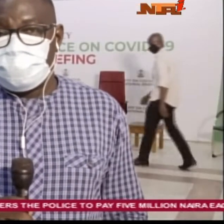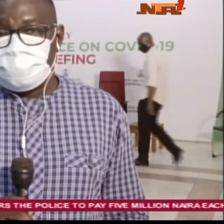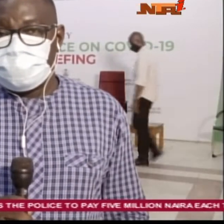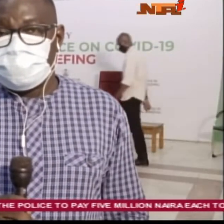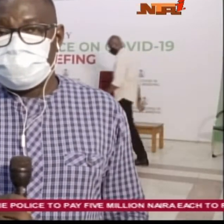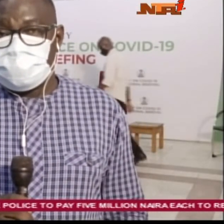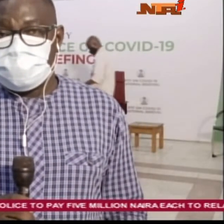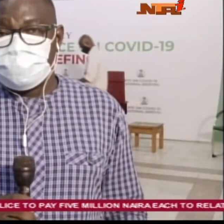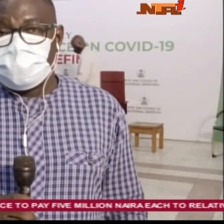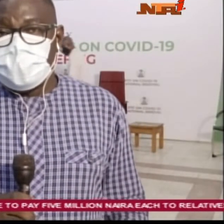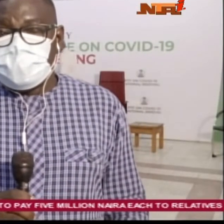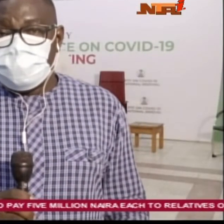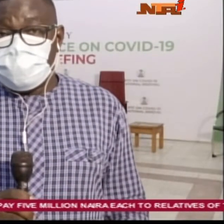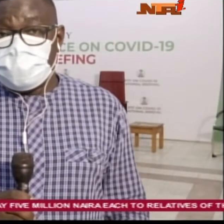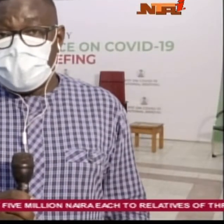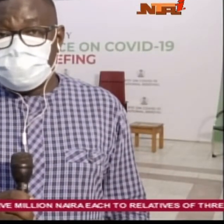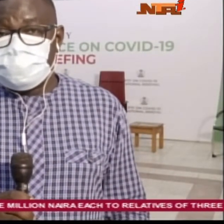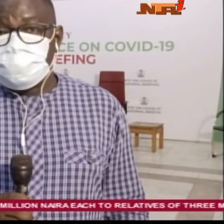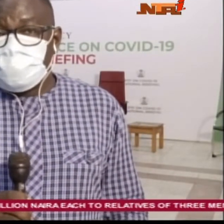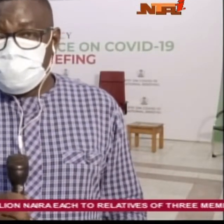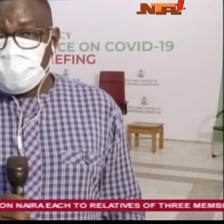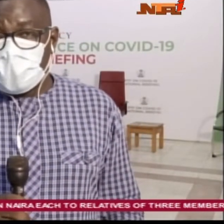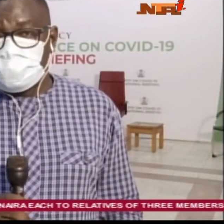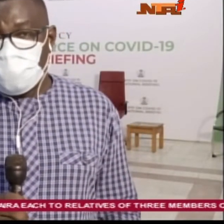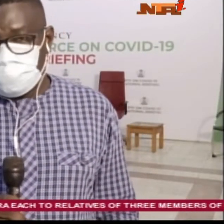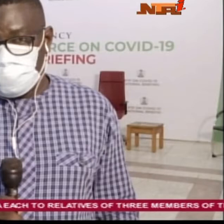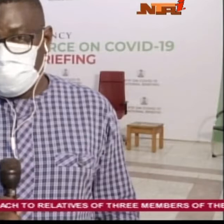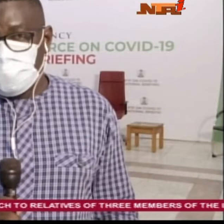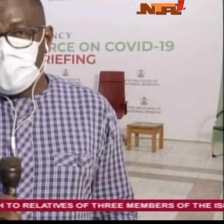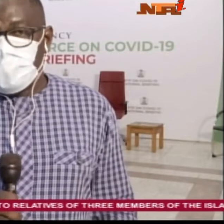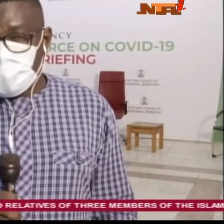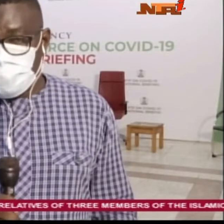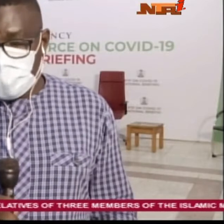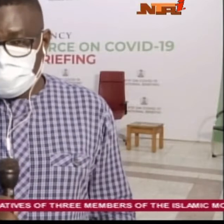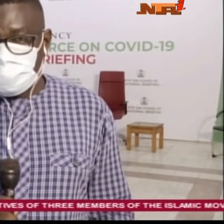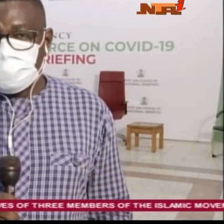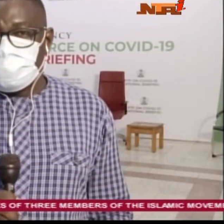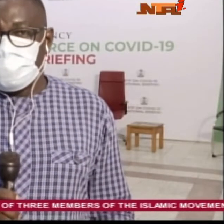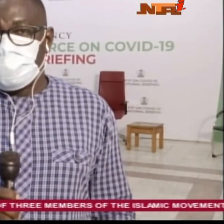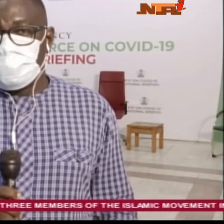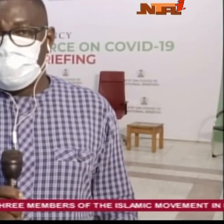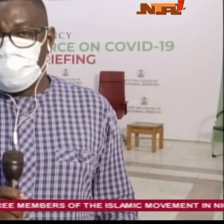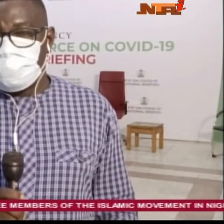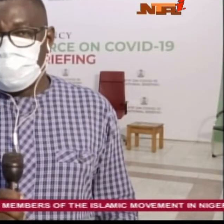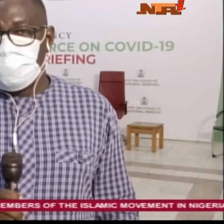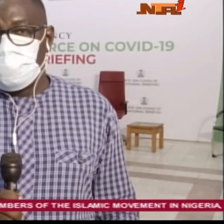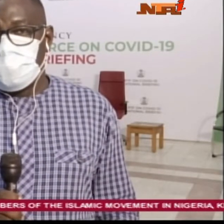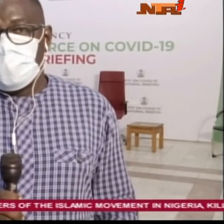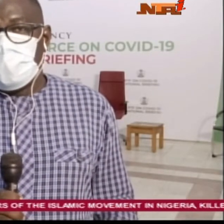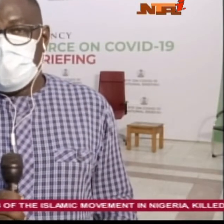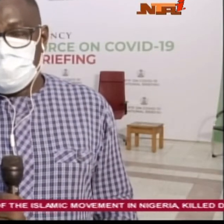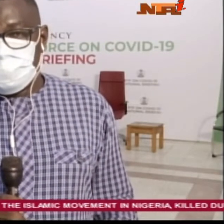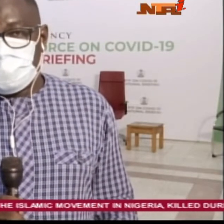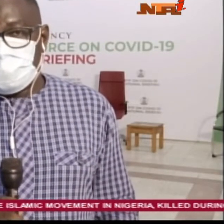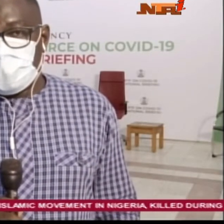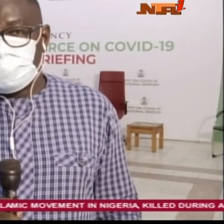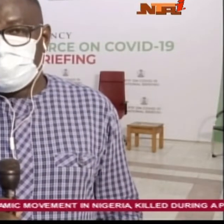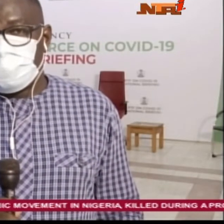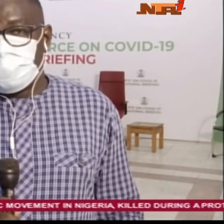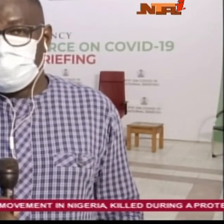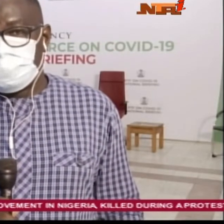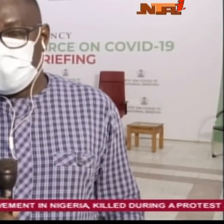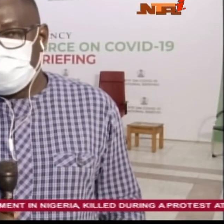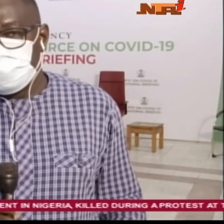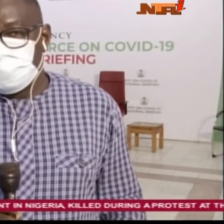this phase is the overnight nationwide curfew remains. The curfew usually lasts